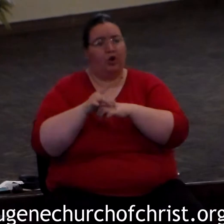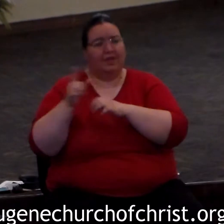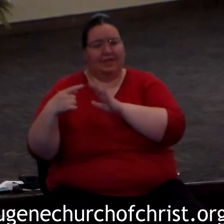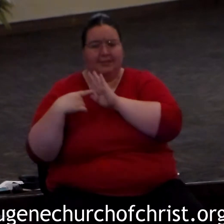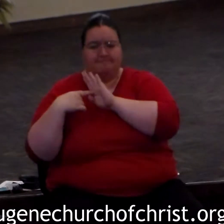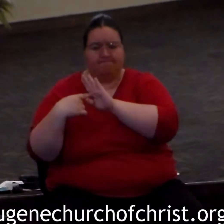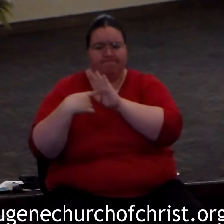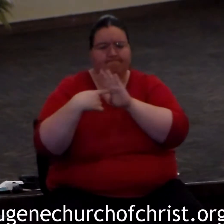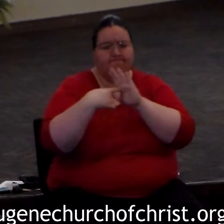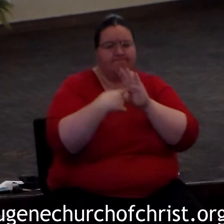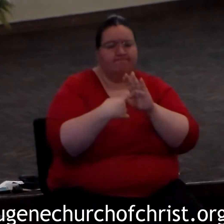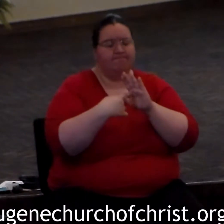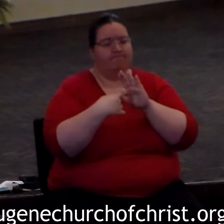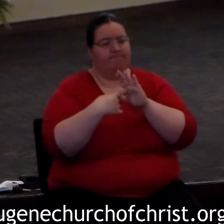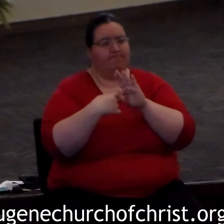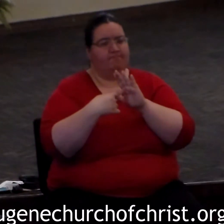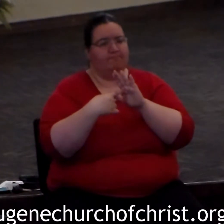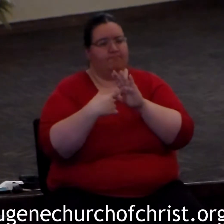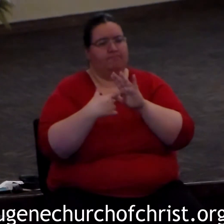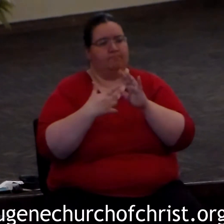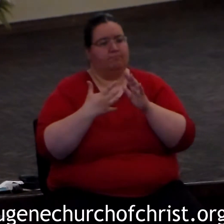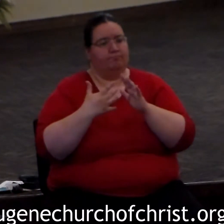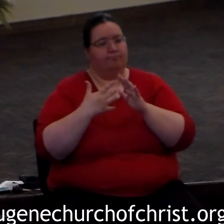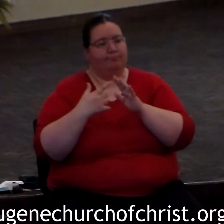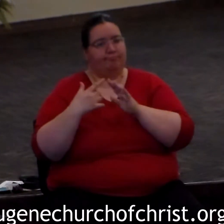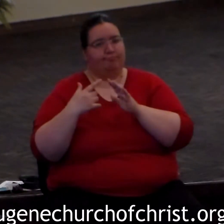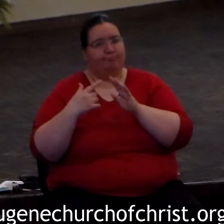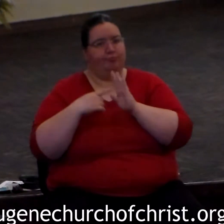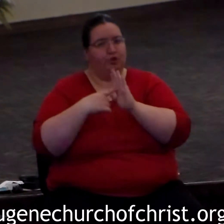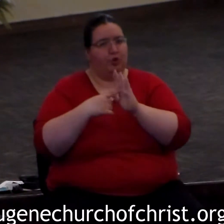is us to better understand who God is.